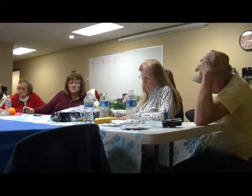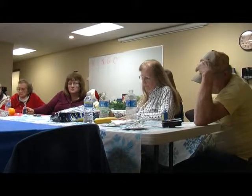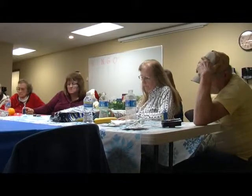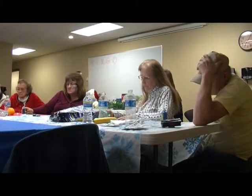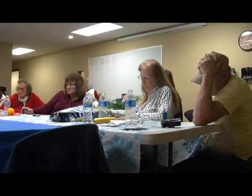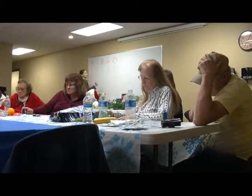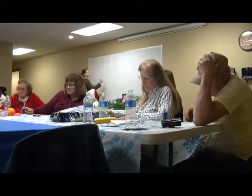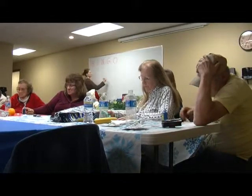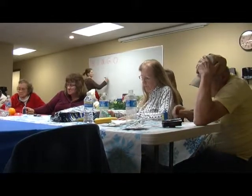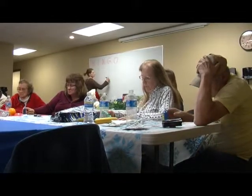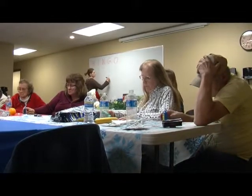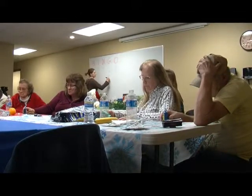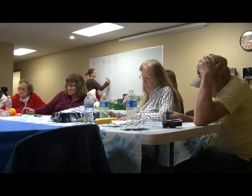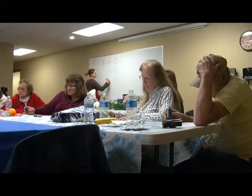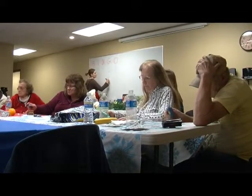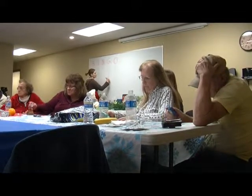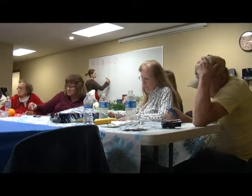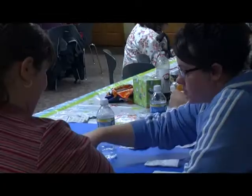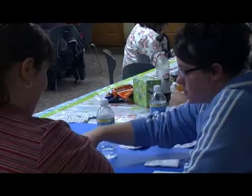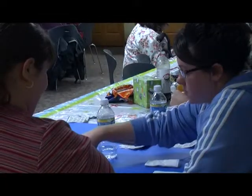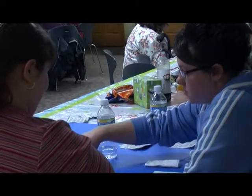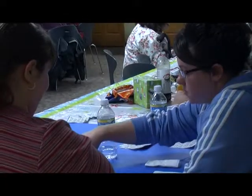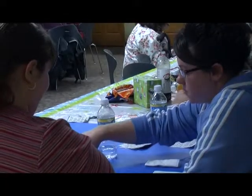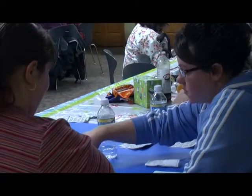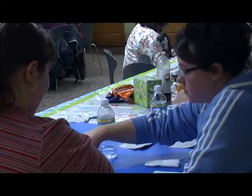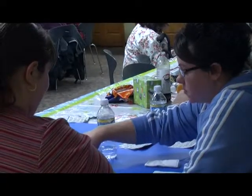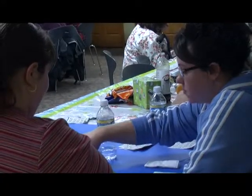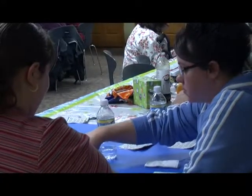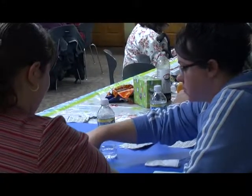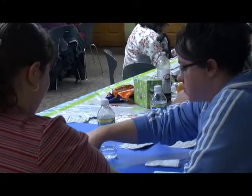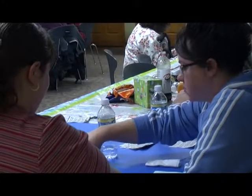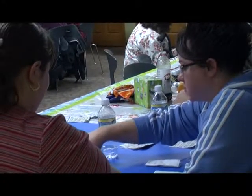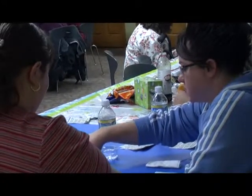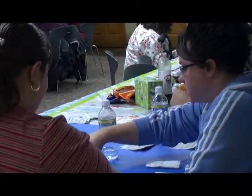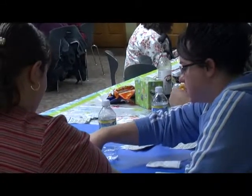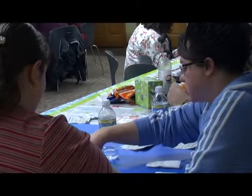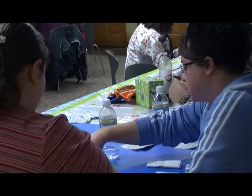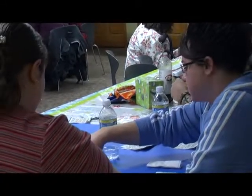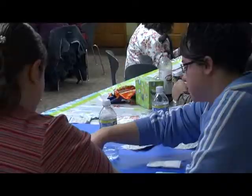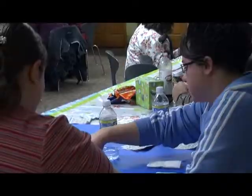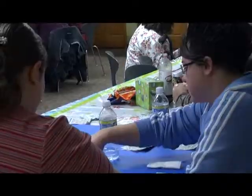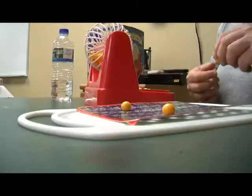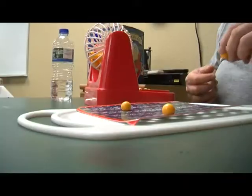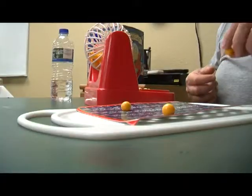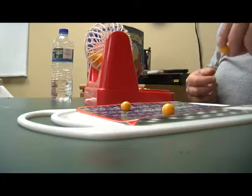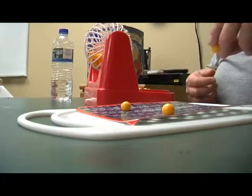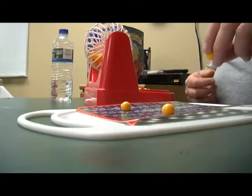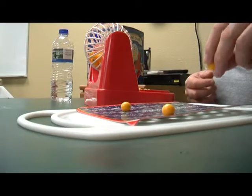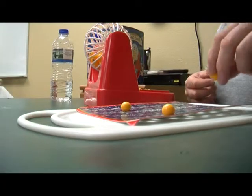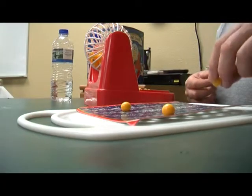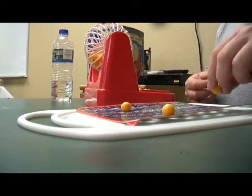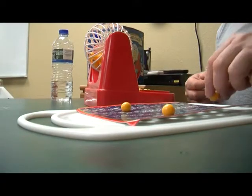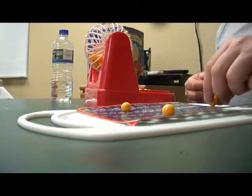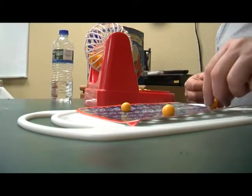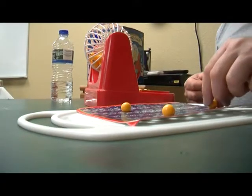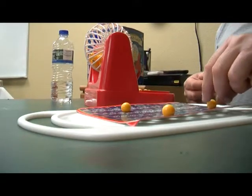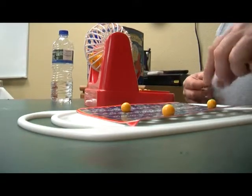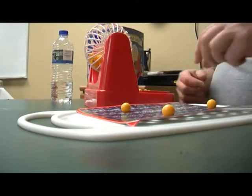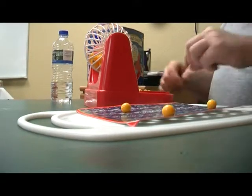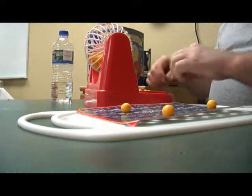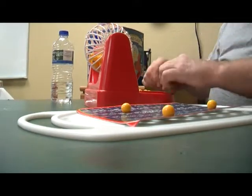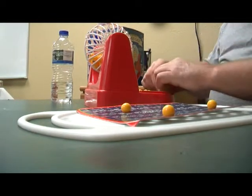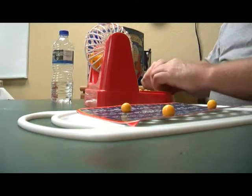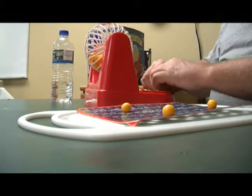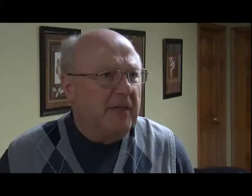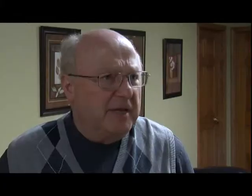letting people know he's no different from anyone else, an inspiring message to those attending Bingo Night at Merrill, the Midland Empire Resources